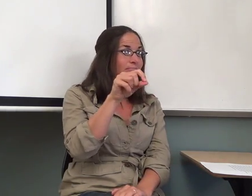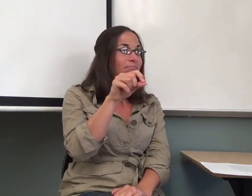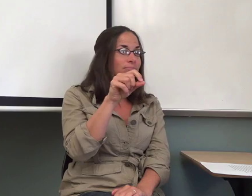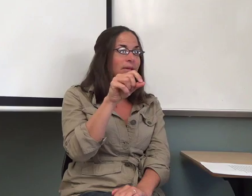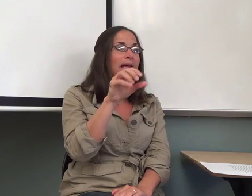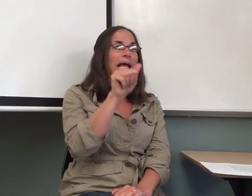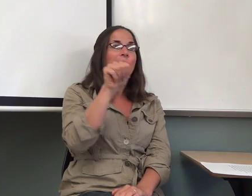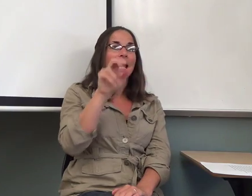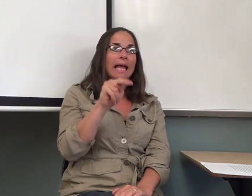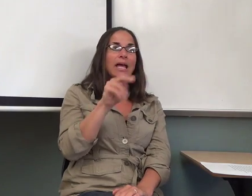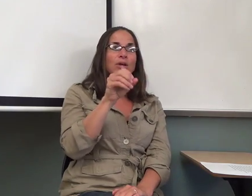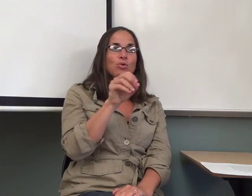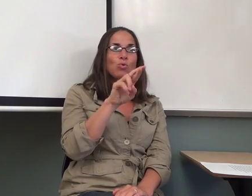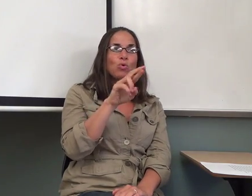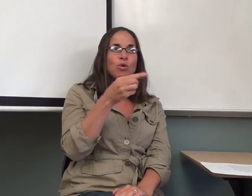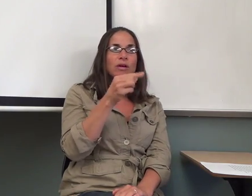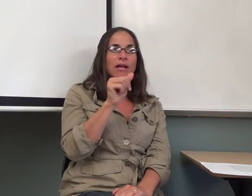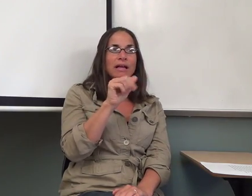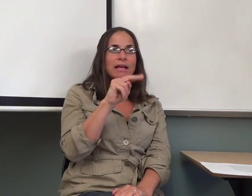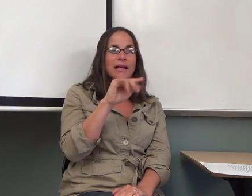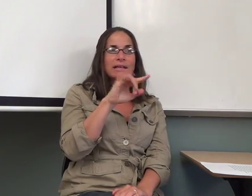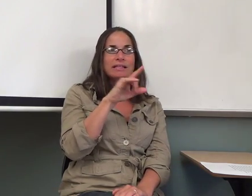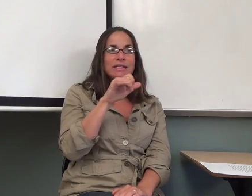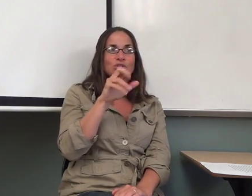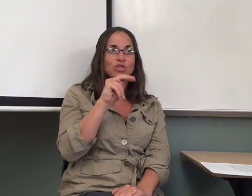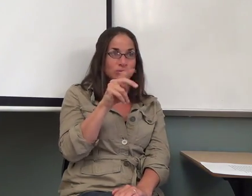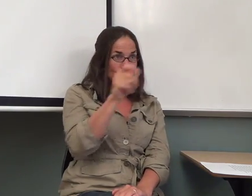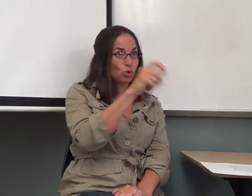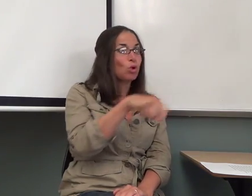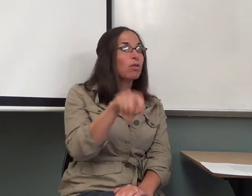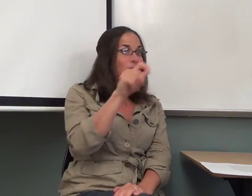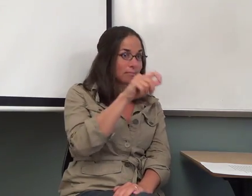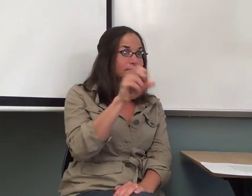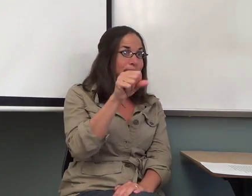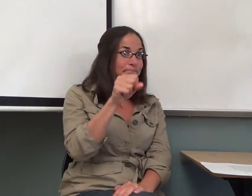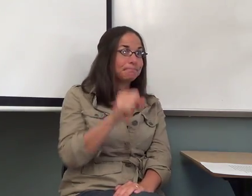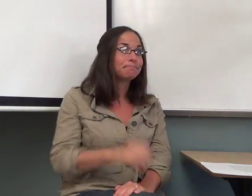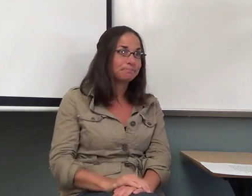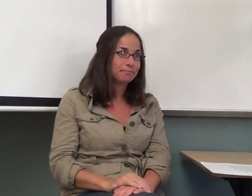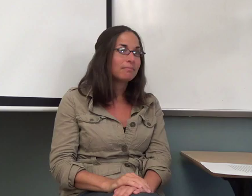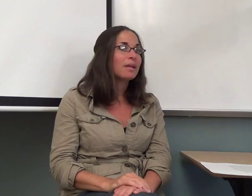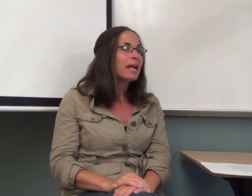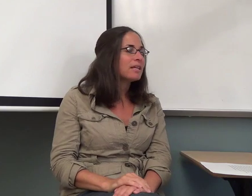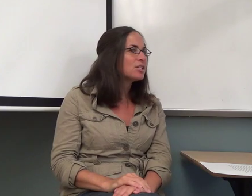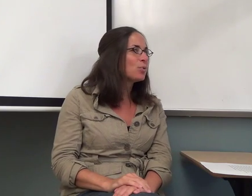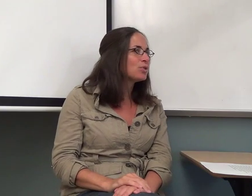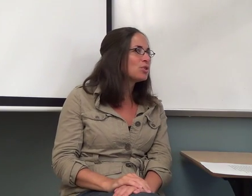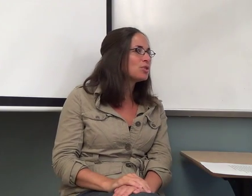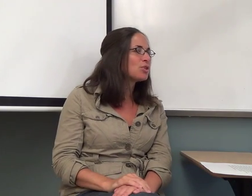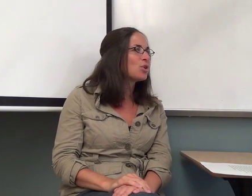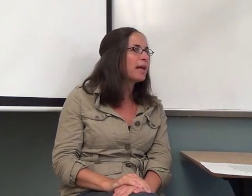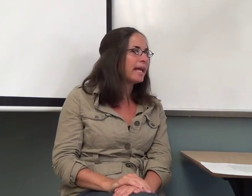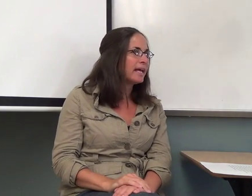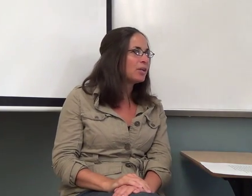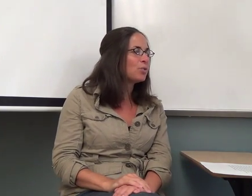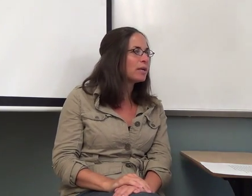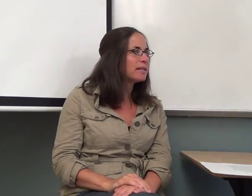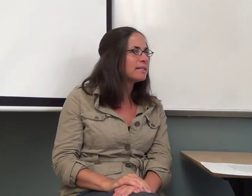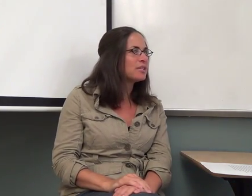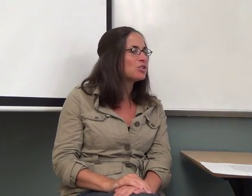He was not a noun? Nope, he is a replacement noun. It is a, So do you Pronoun. circle an organization